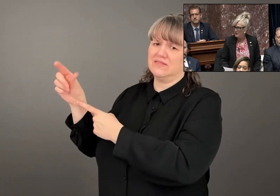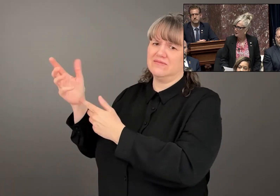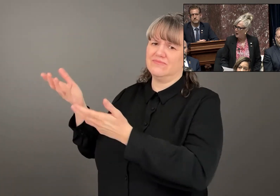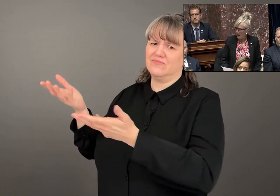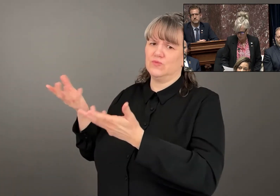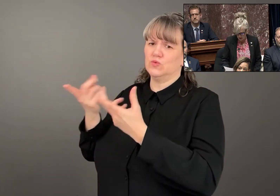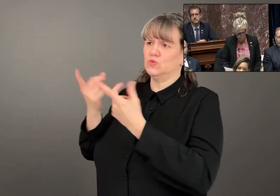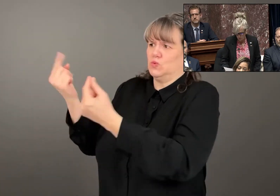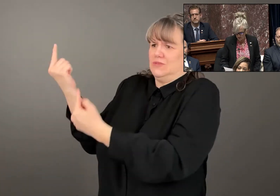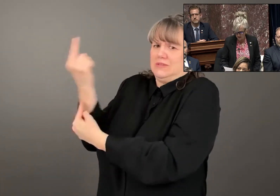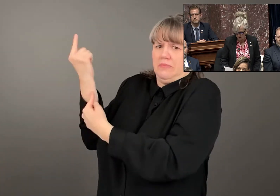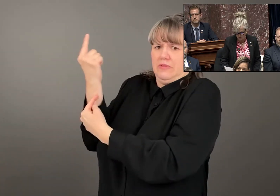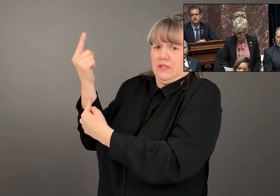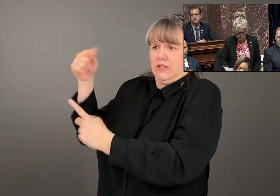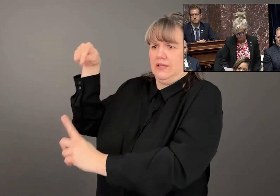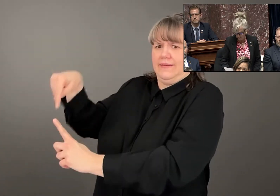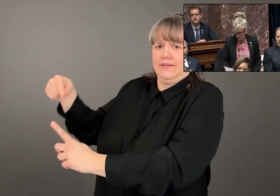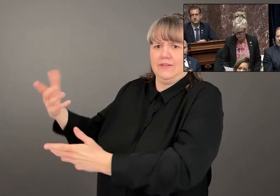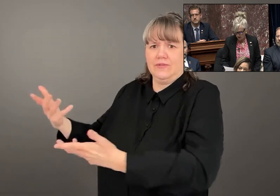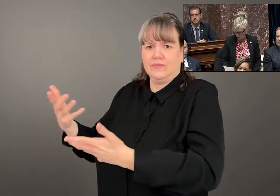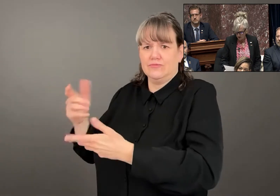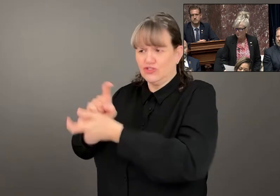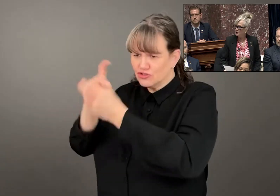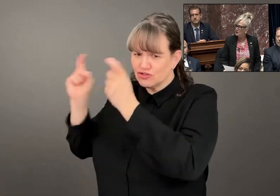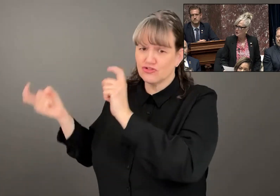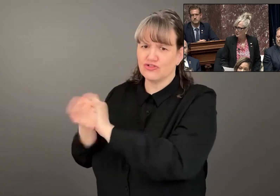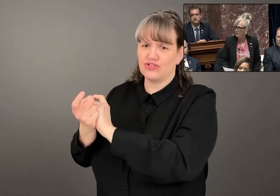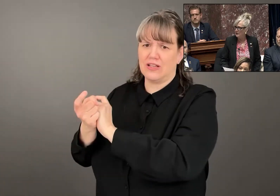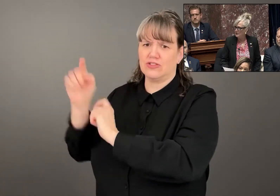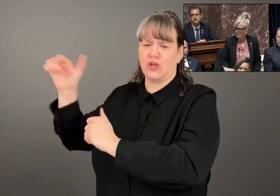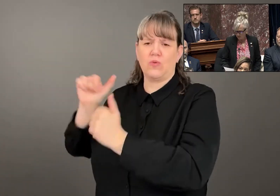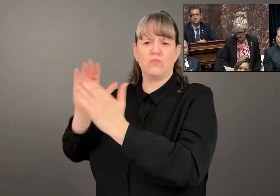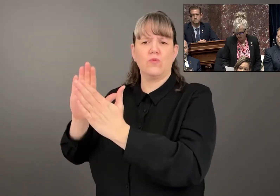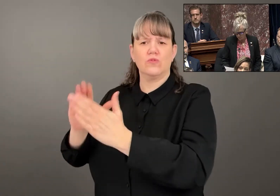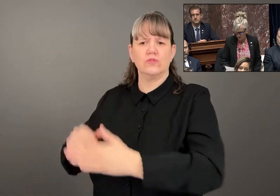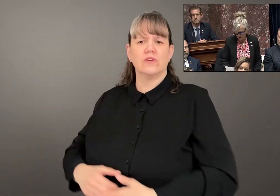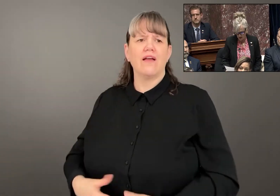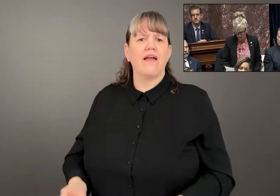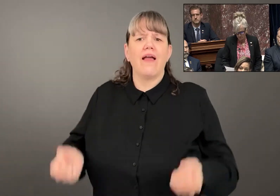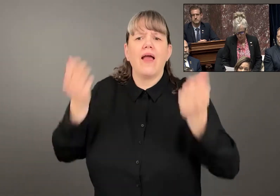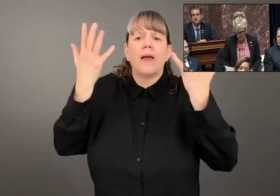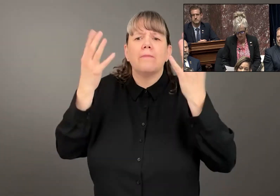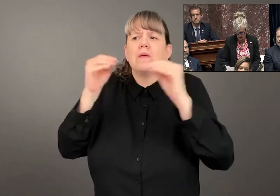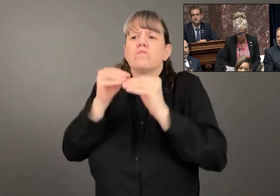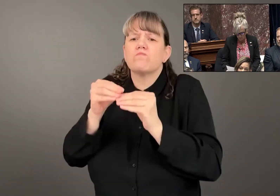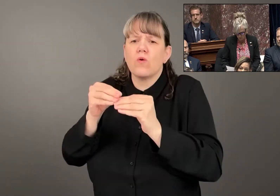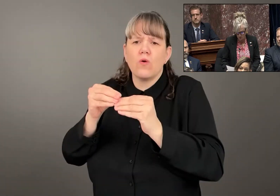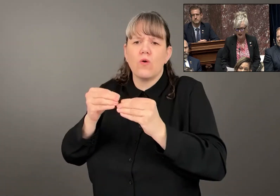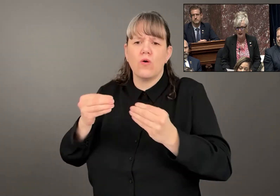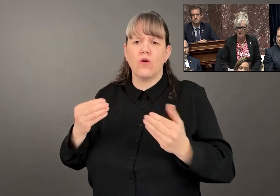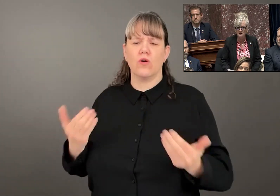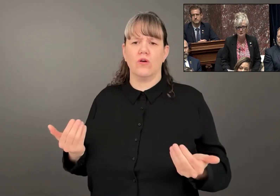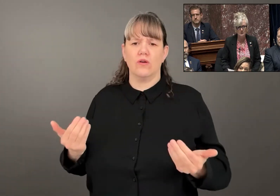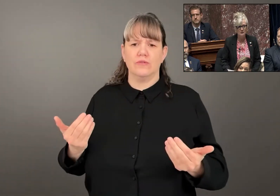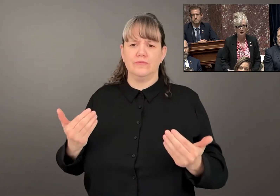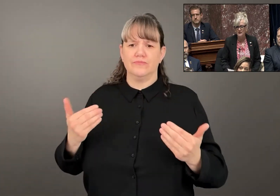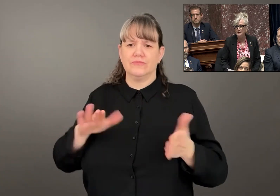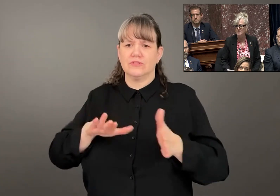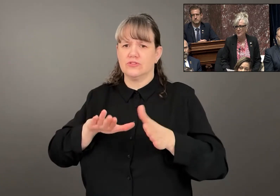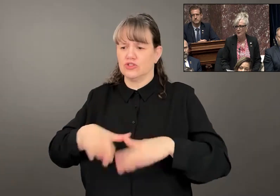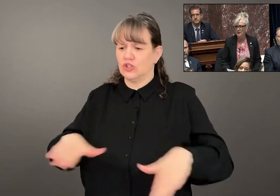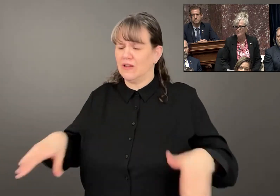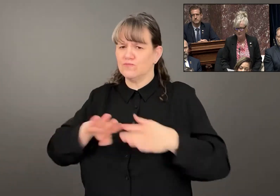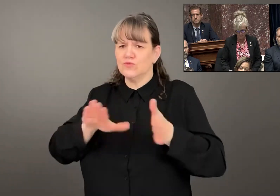Mr. Speaker, how many more deaths, how many more children have to die before this government will end